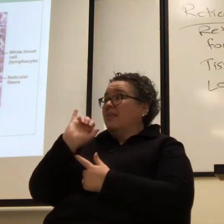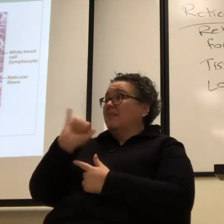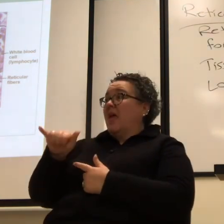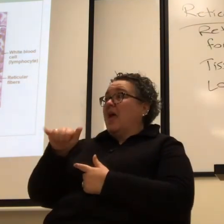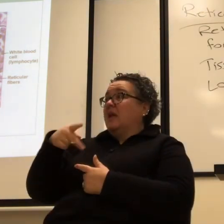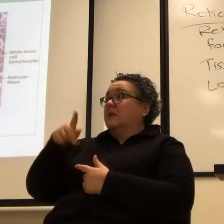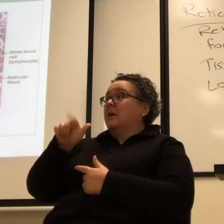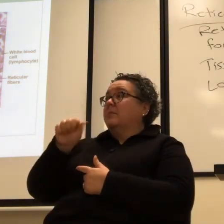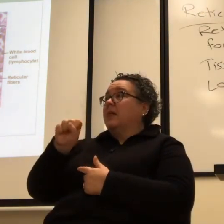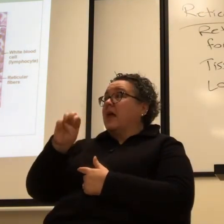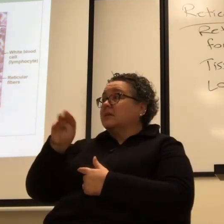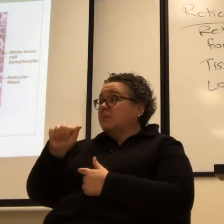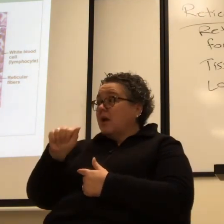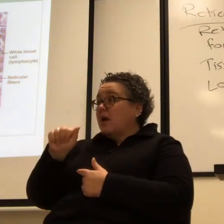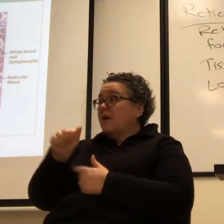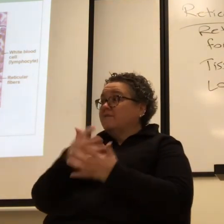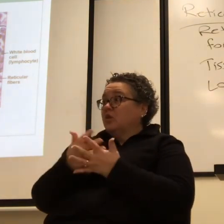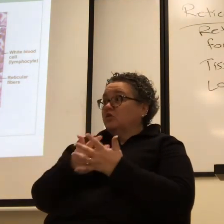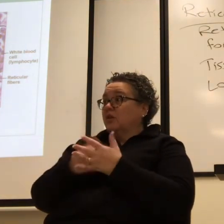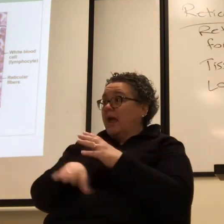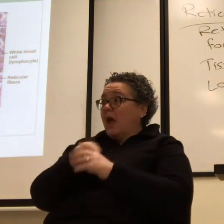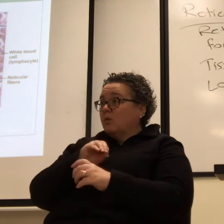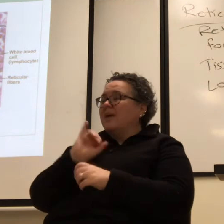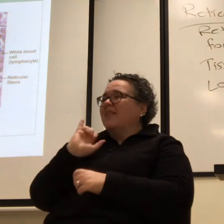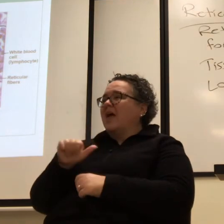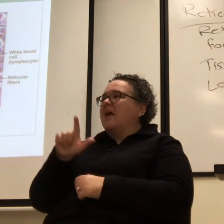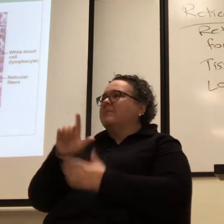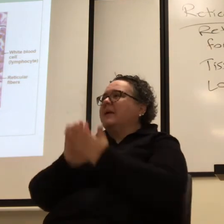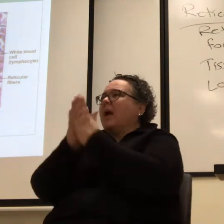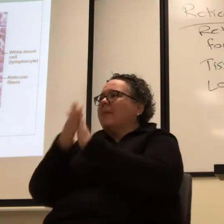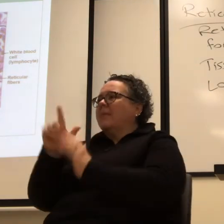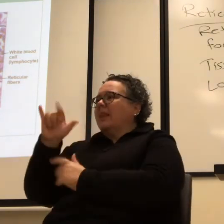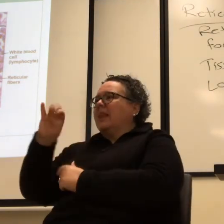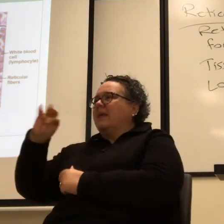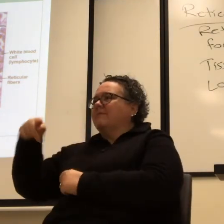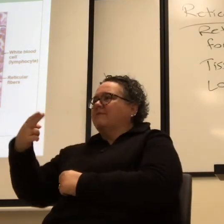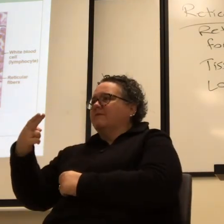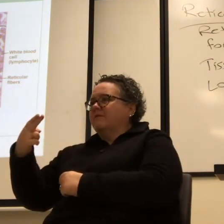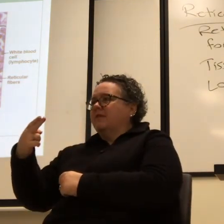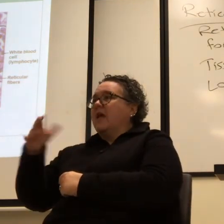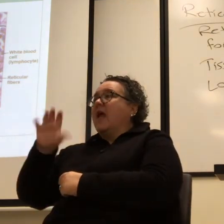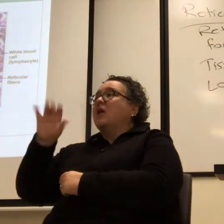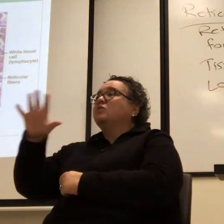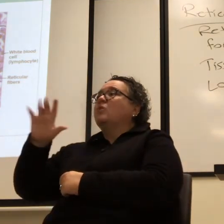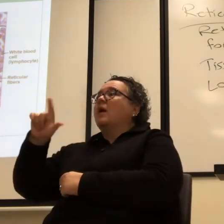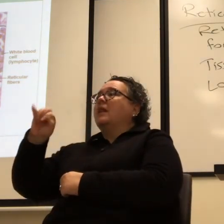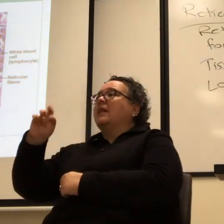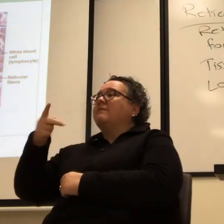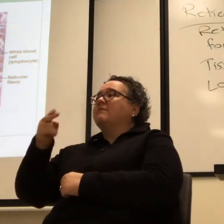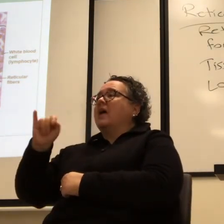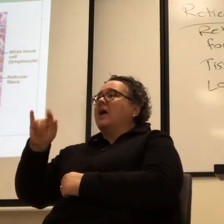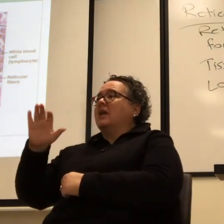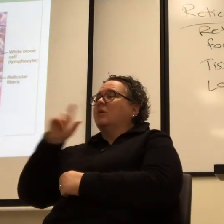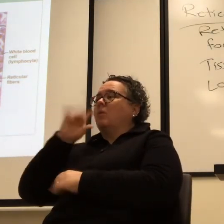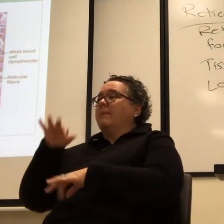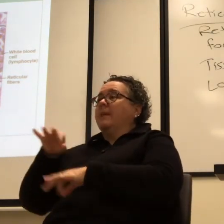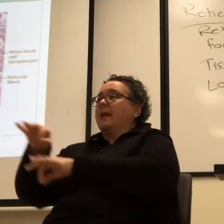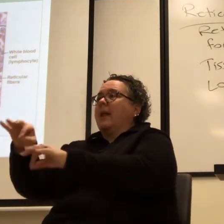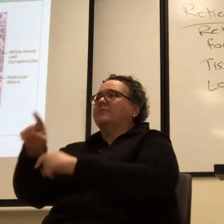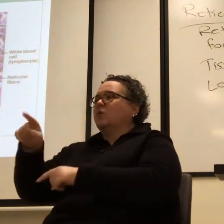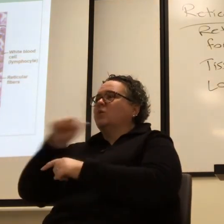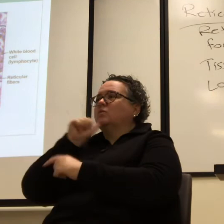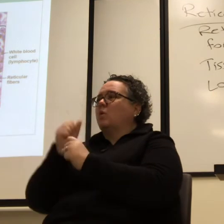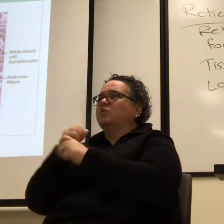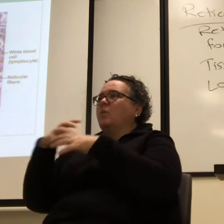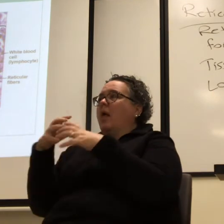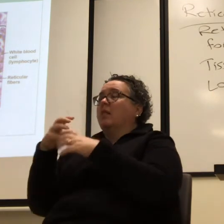tissue is now lymph, and the lymphatic system will pick it up so you don't swell. Swelling in your